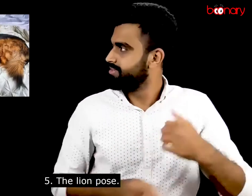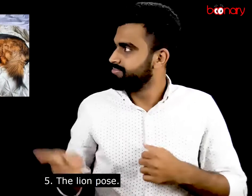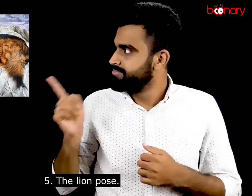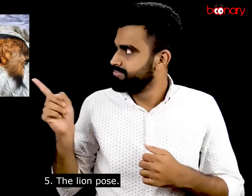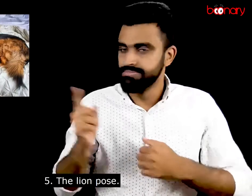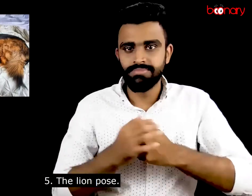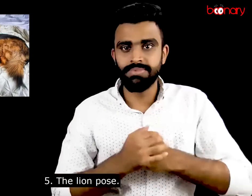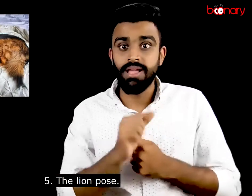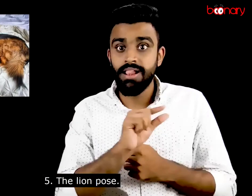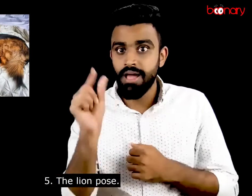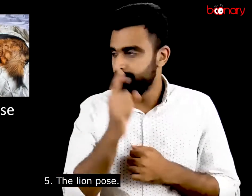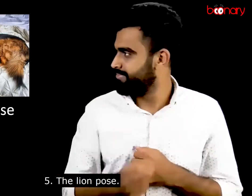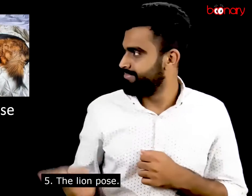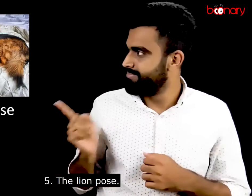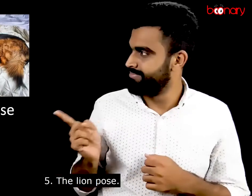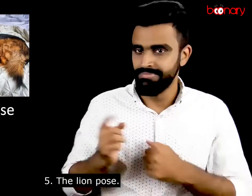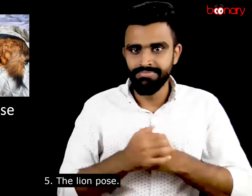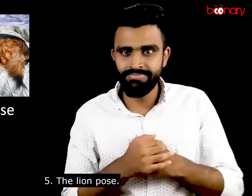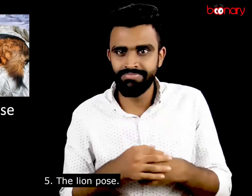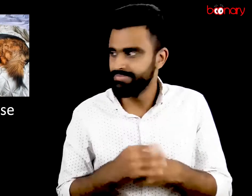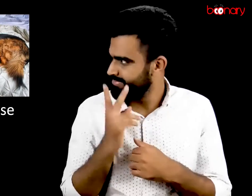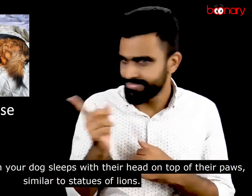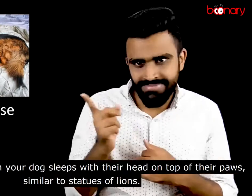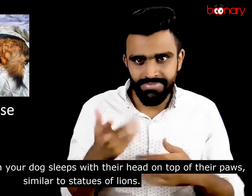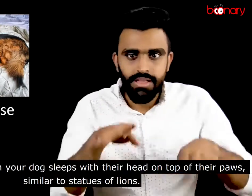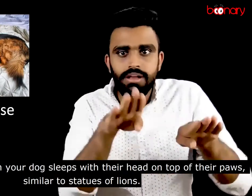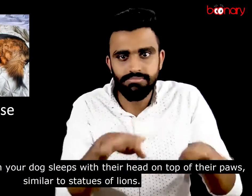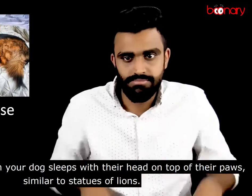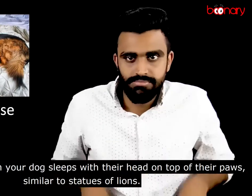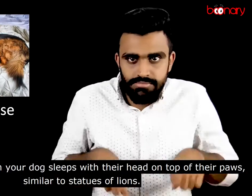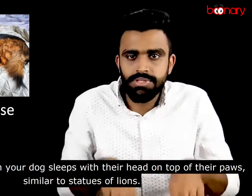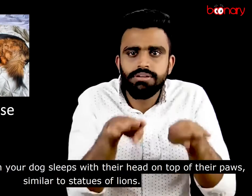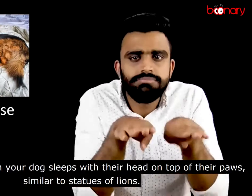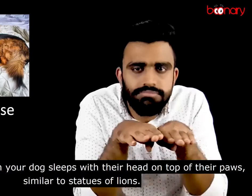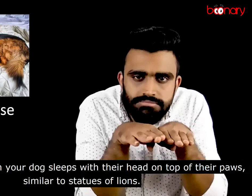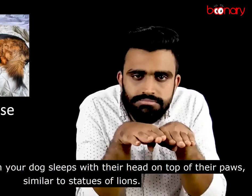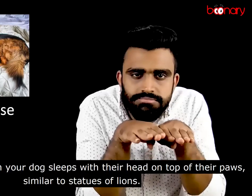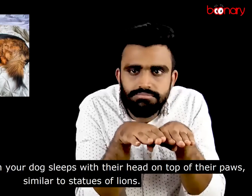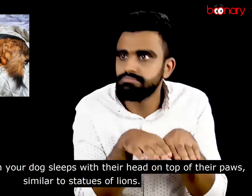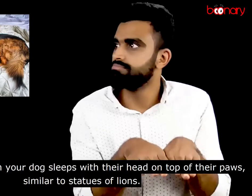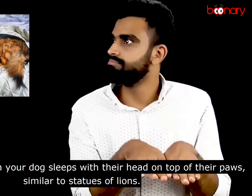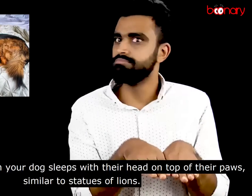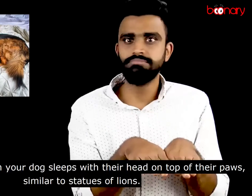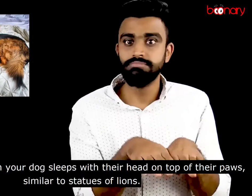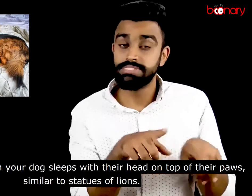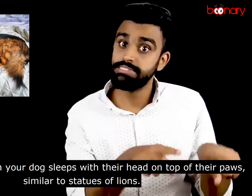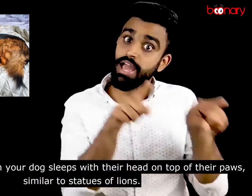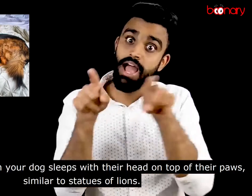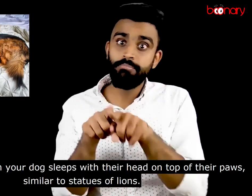5. The lion pose. This is when your dog sleeps with their head on top of